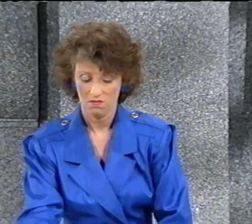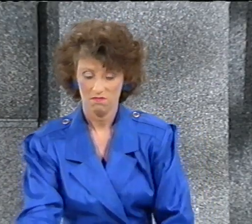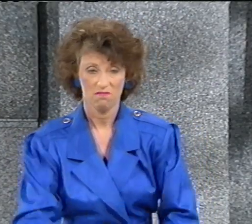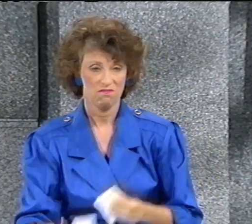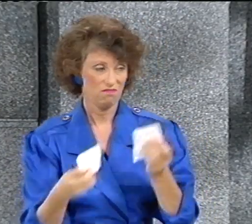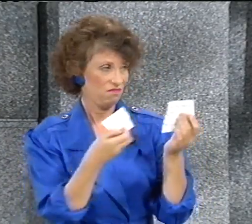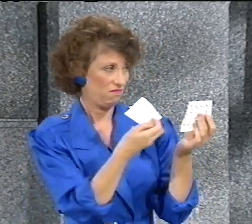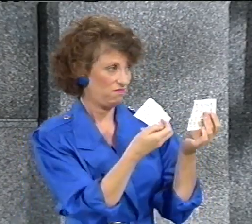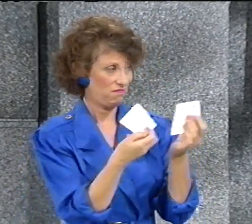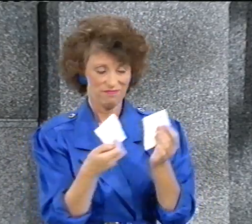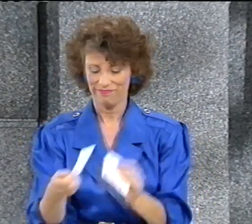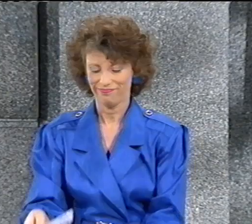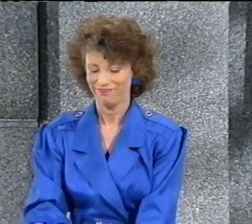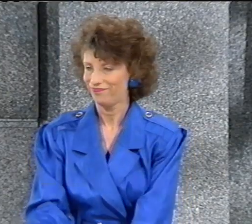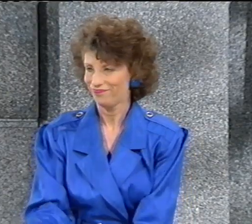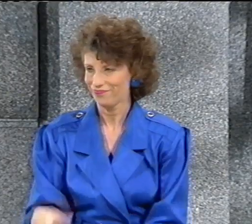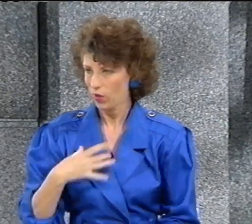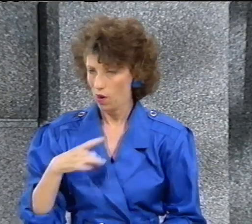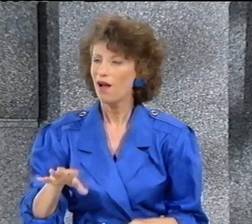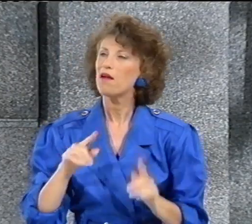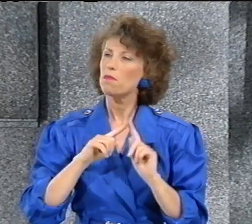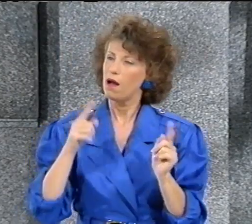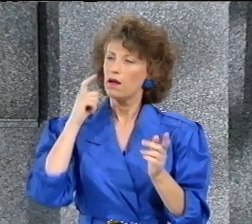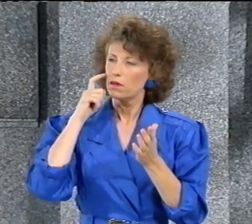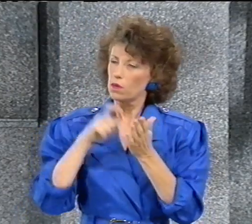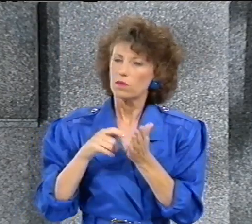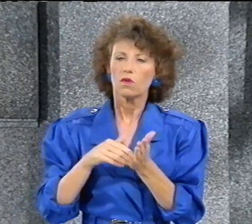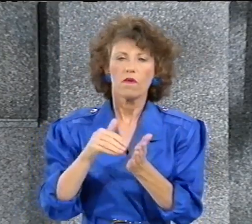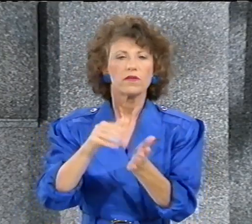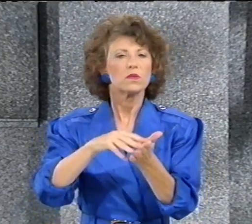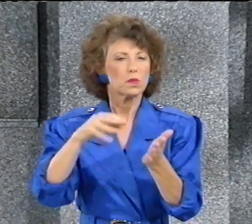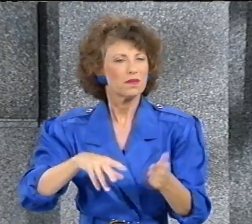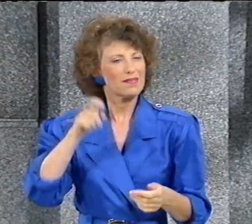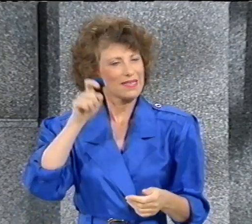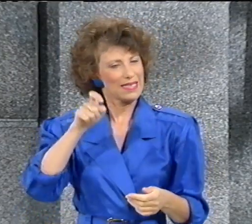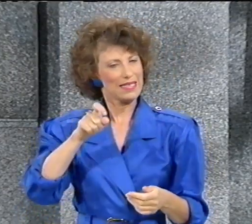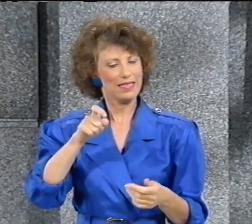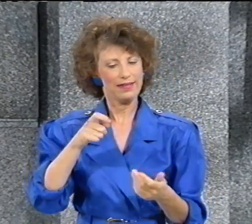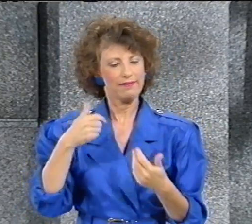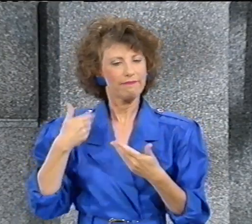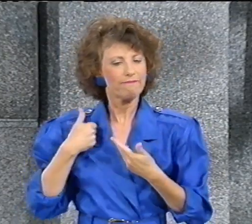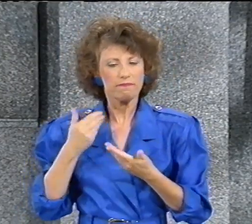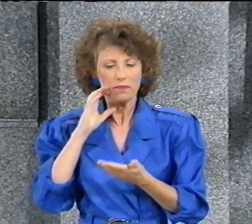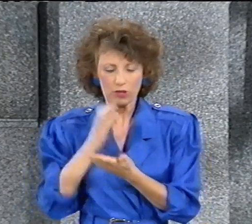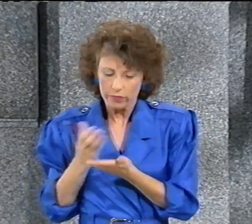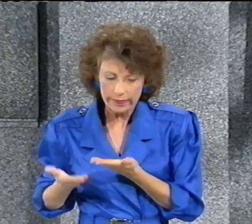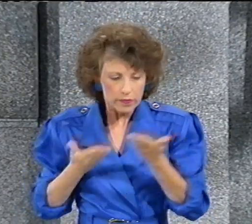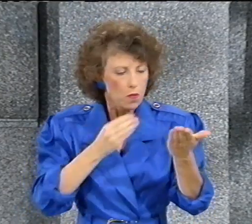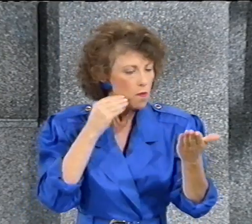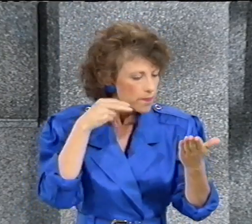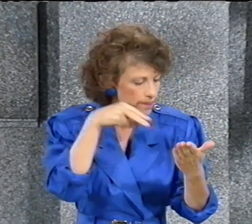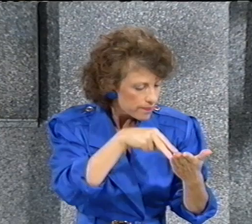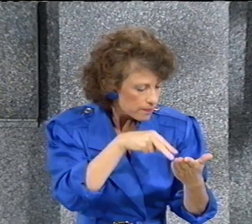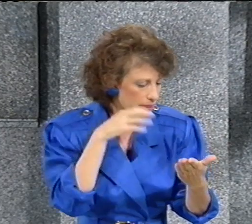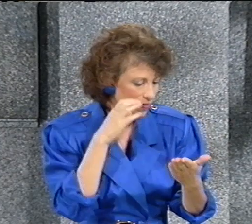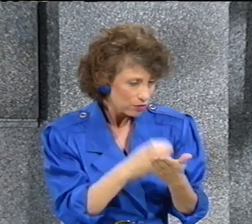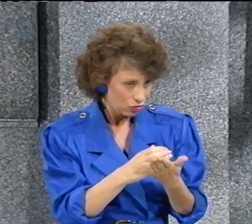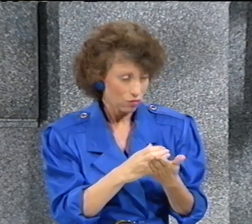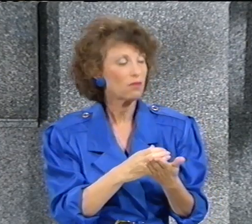As I said before, I don't like to use ABC cards, but I realize that students often need something that they can take home